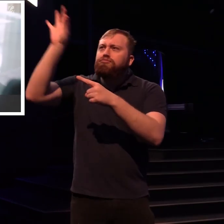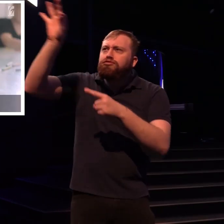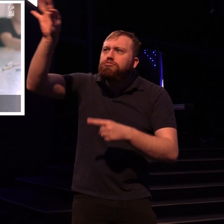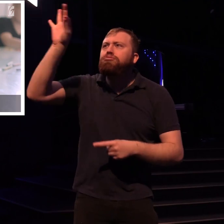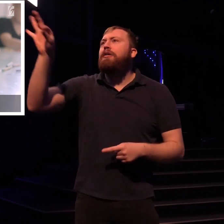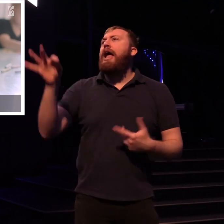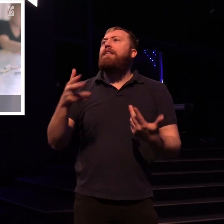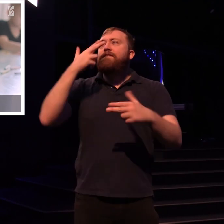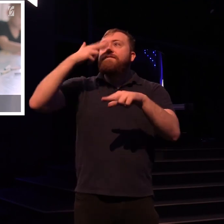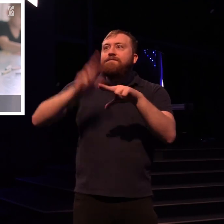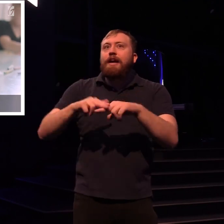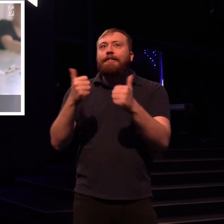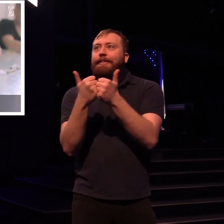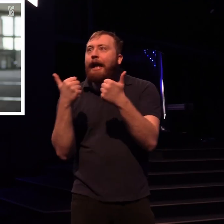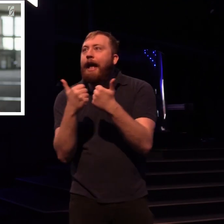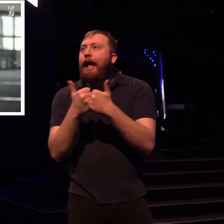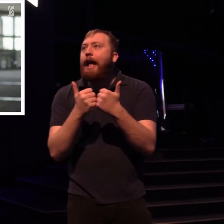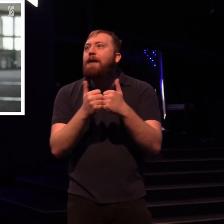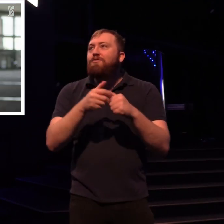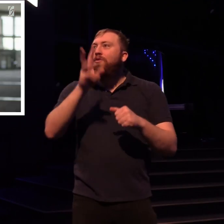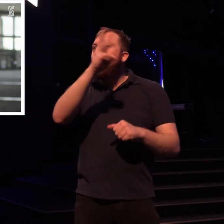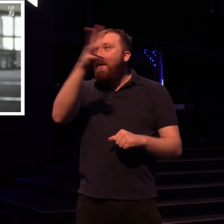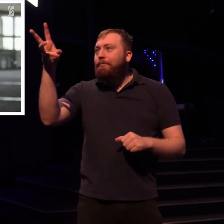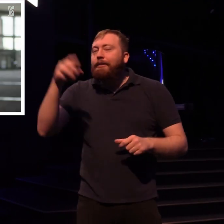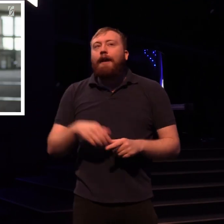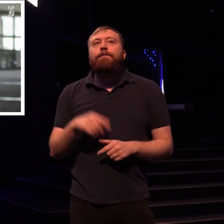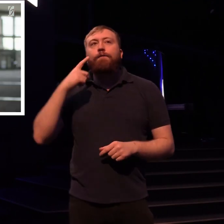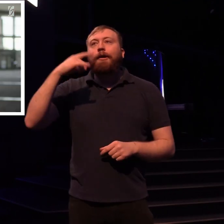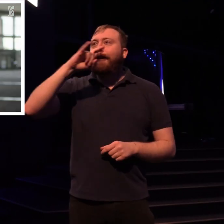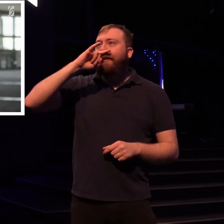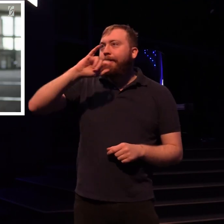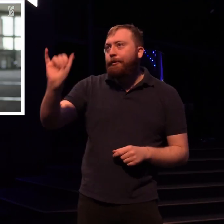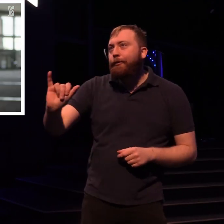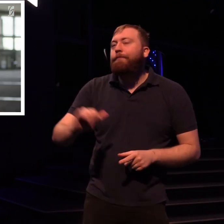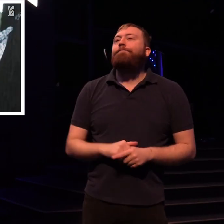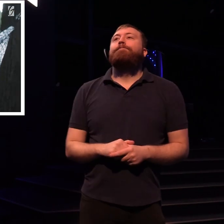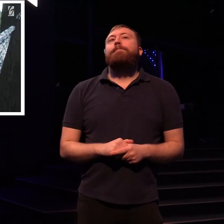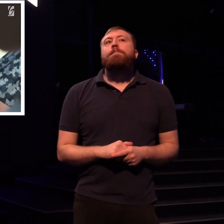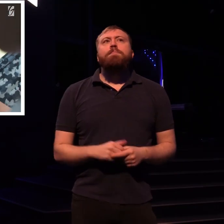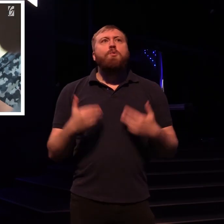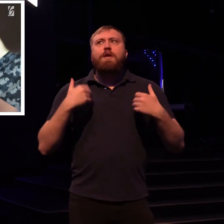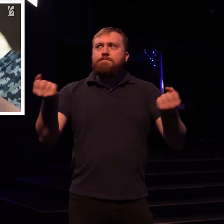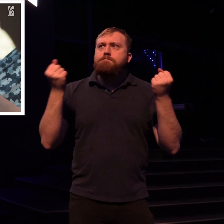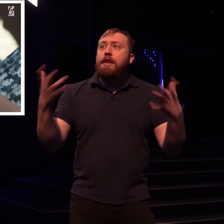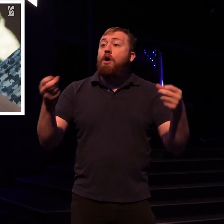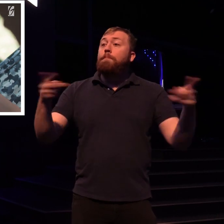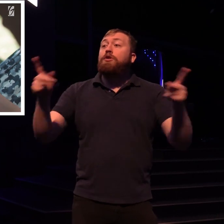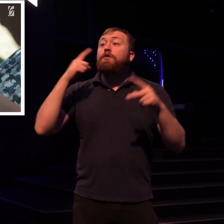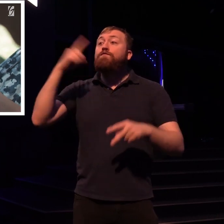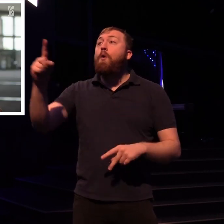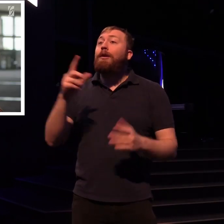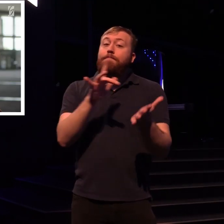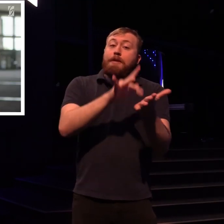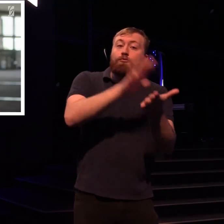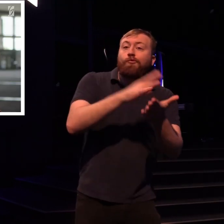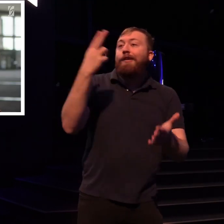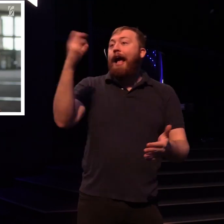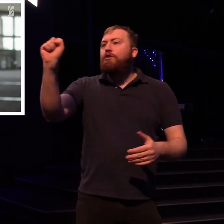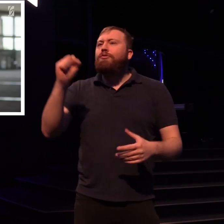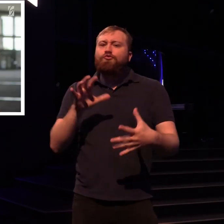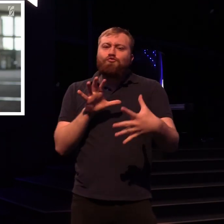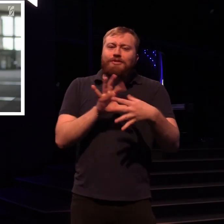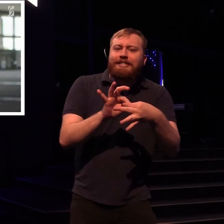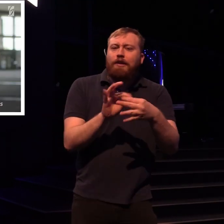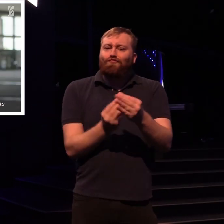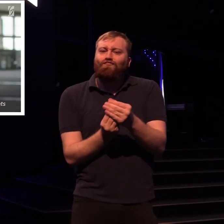at gatewaypeople.com/kids. We also have tons of fun opportunities for 7th through 12th graders to connect and grow in